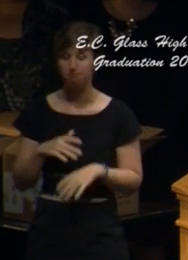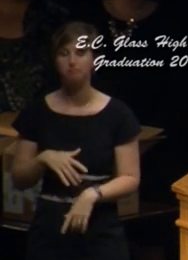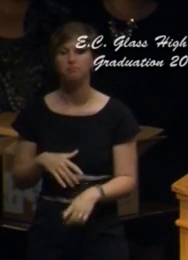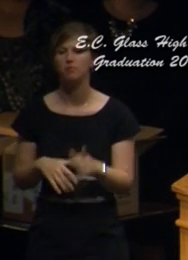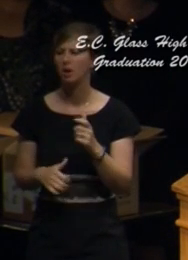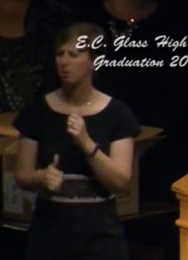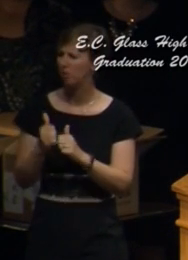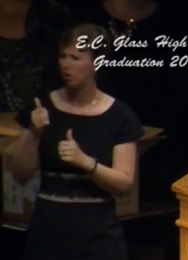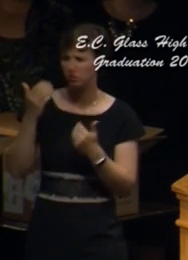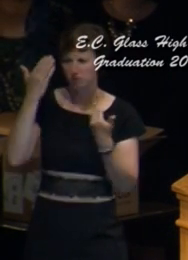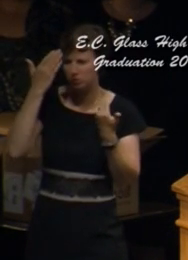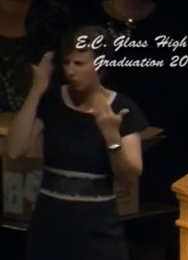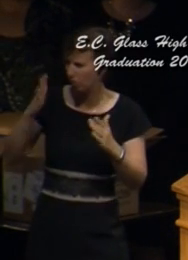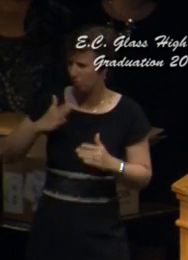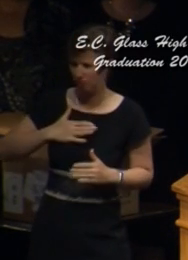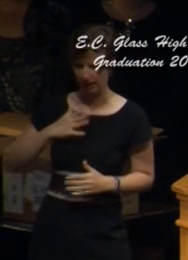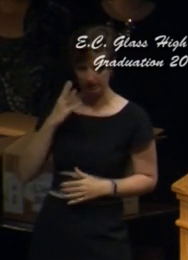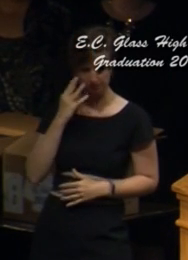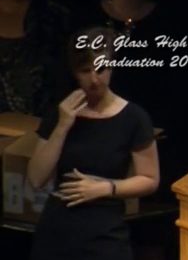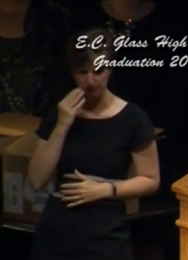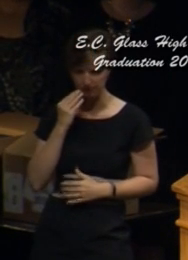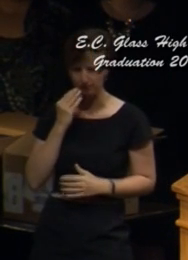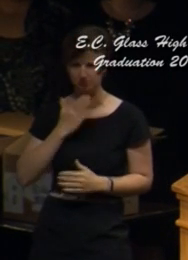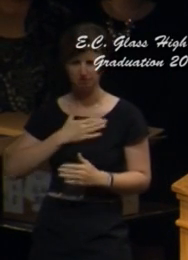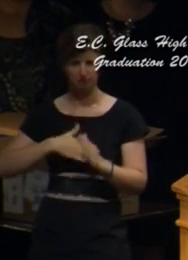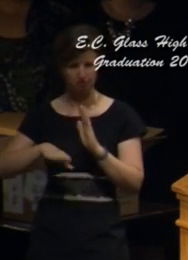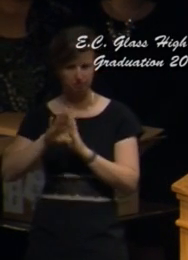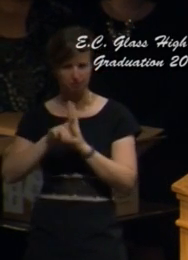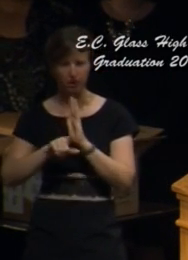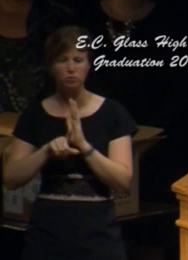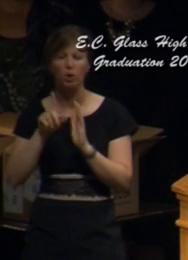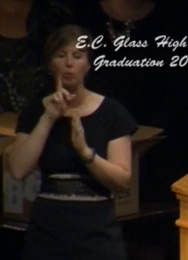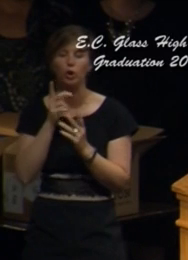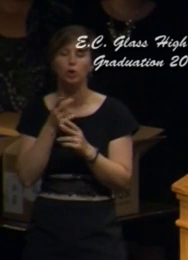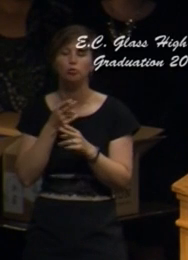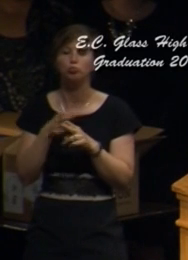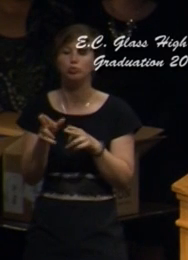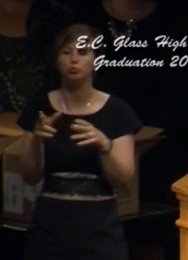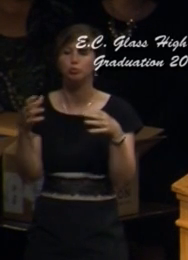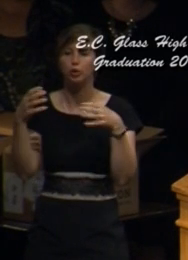Most do not know what I've been through, so let me give you a quick outline.